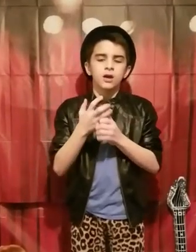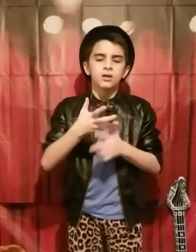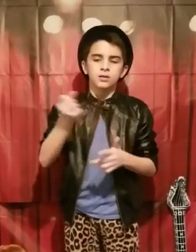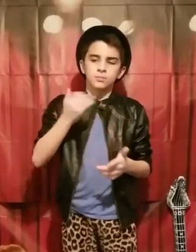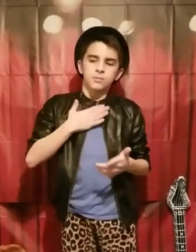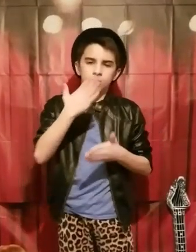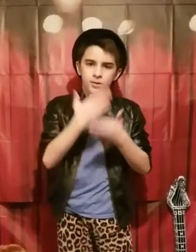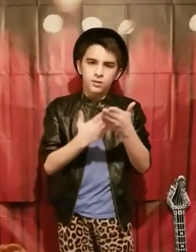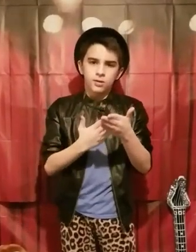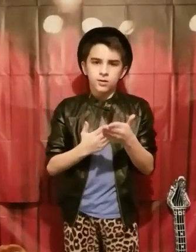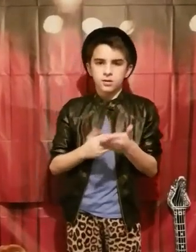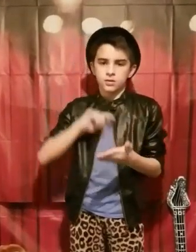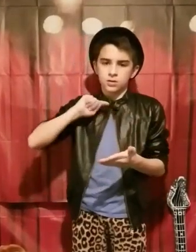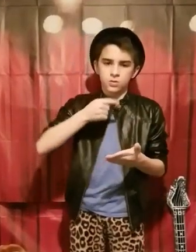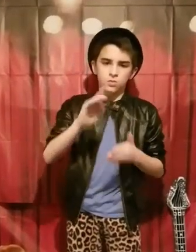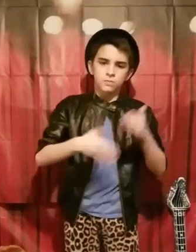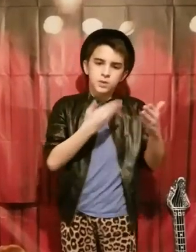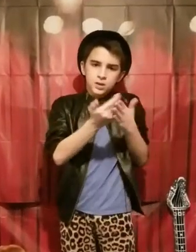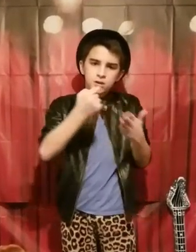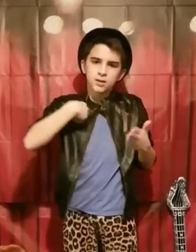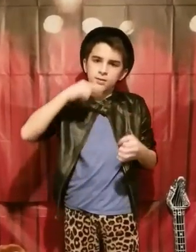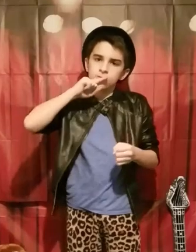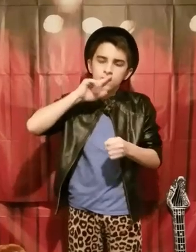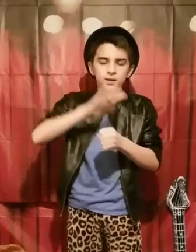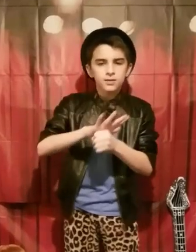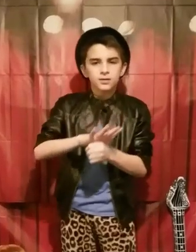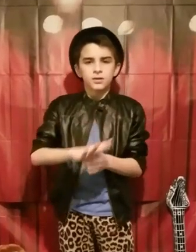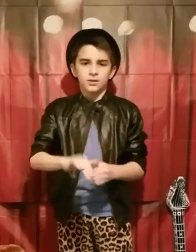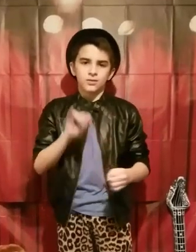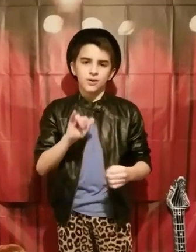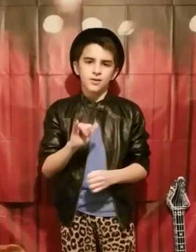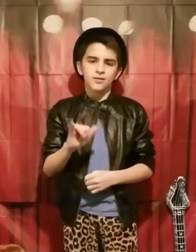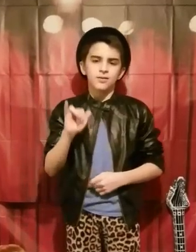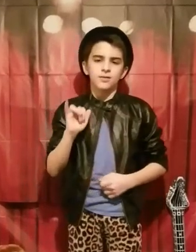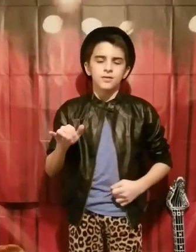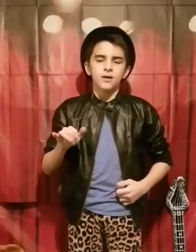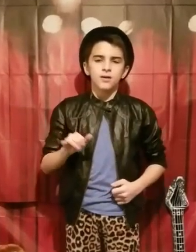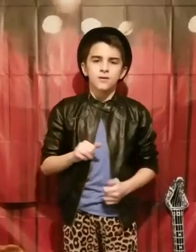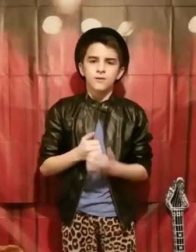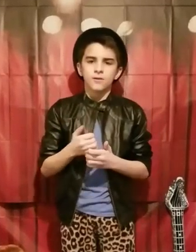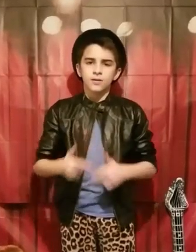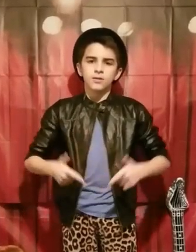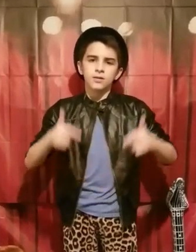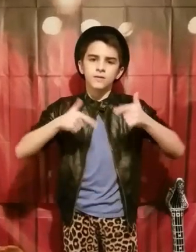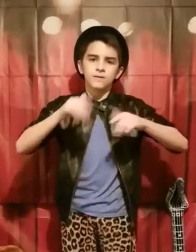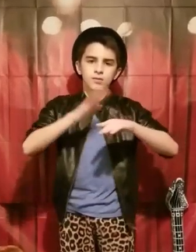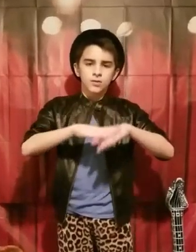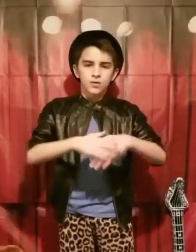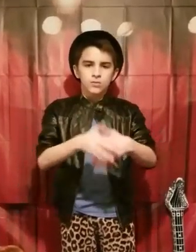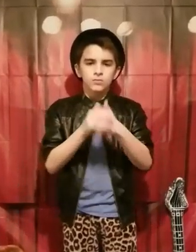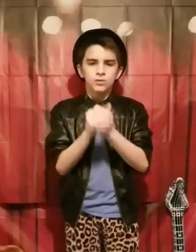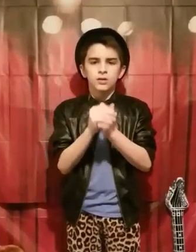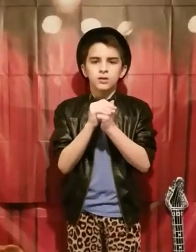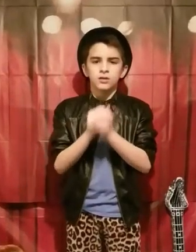Take my hand We'll make it, I swear Oh, living on a prayer